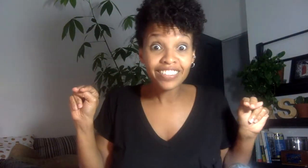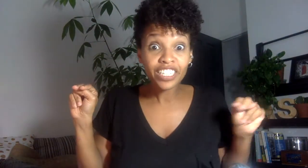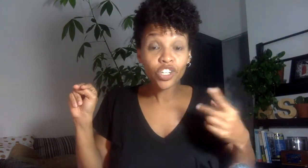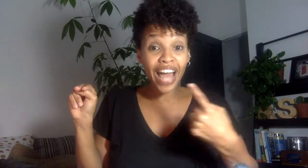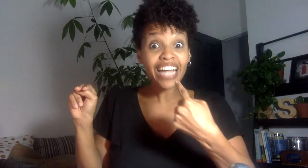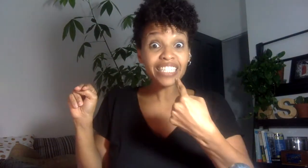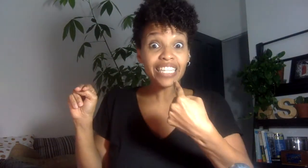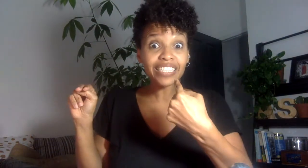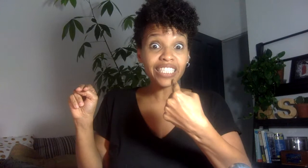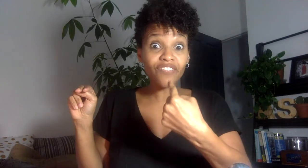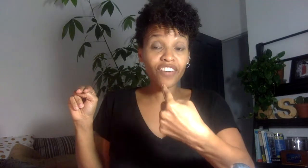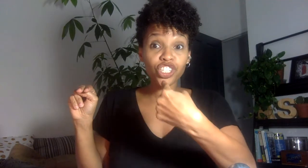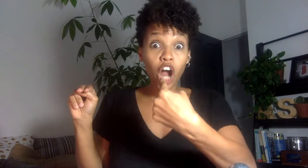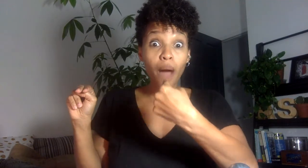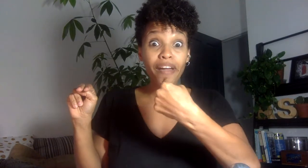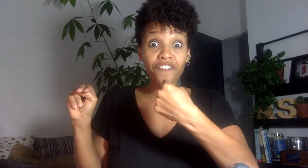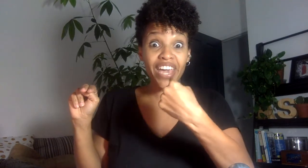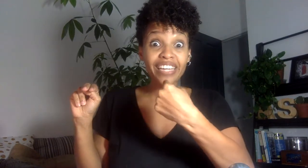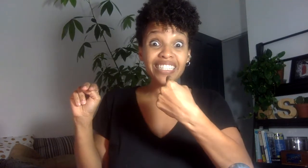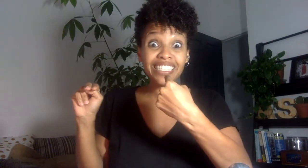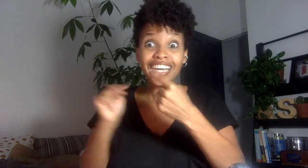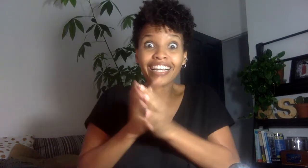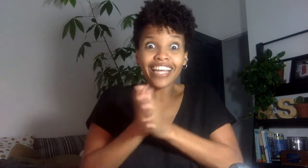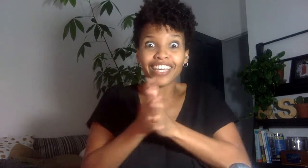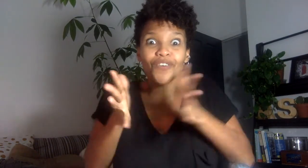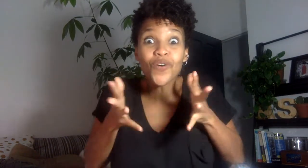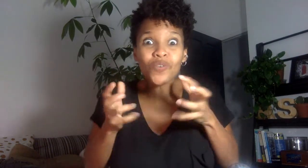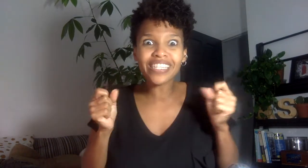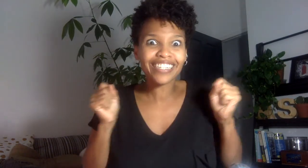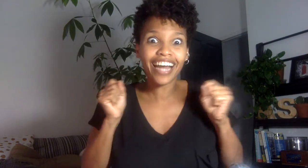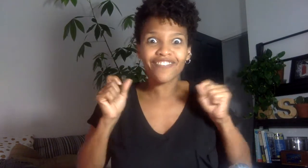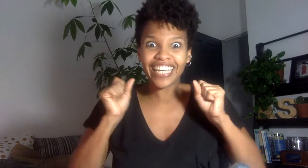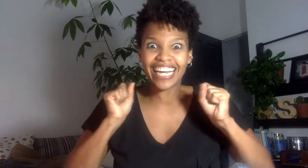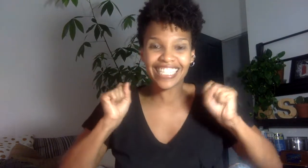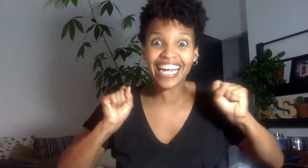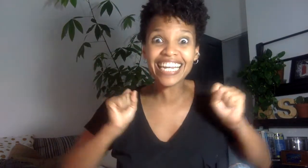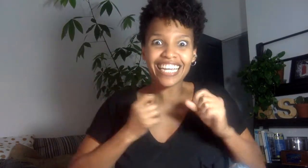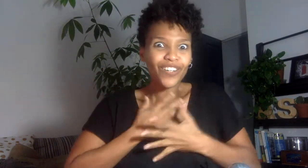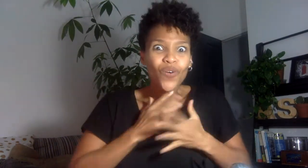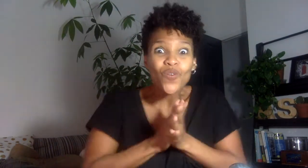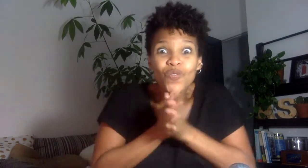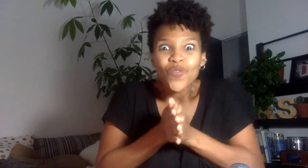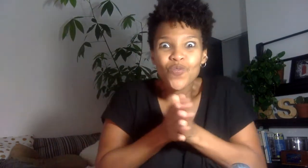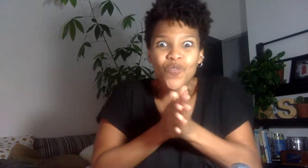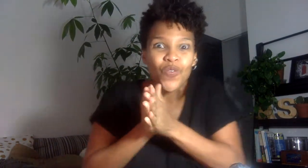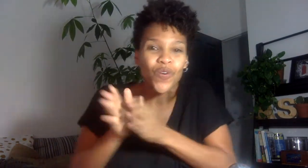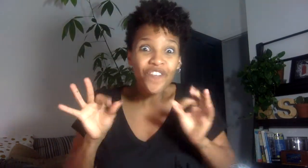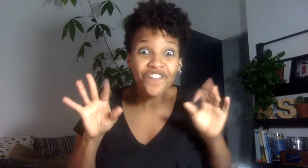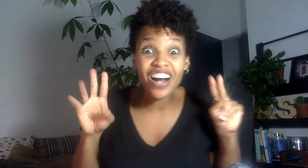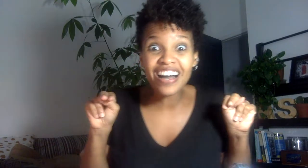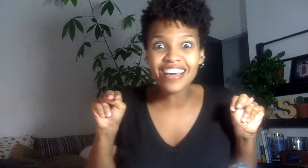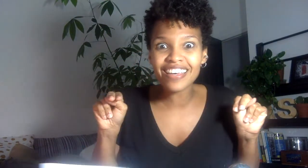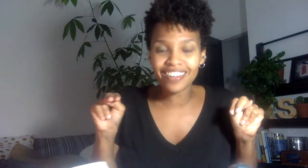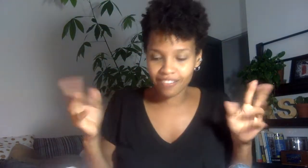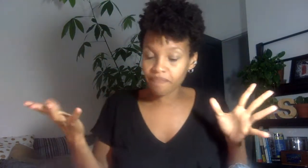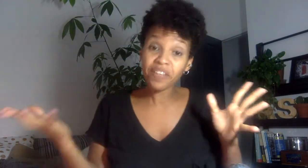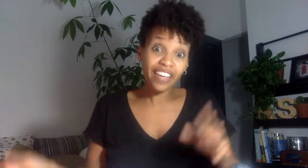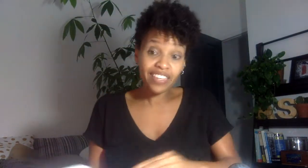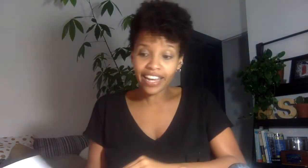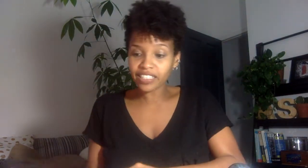So that sense of adventure on my face? Like, ooh, this is kind of like exciting. Ooh, fun. I think that does